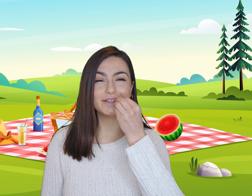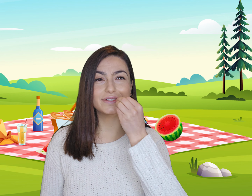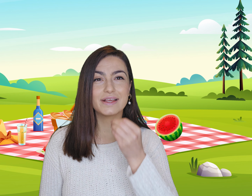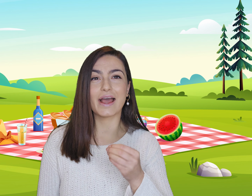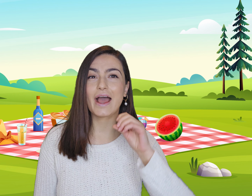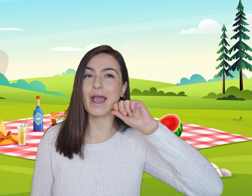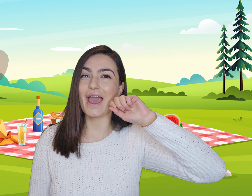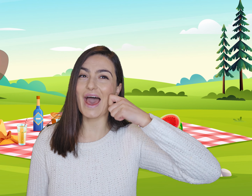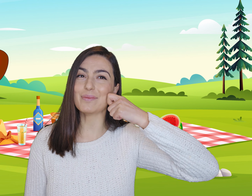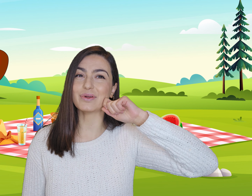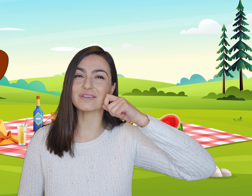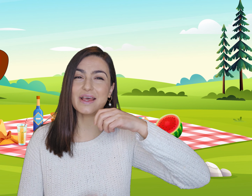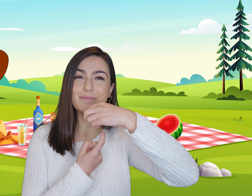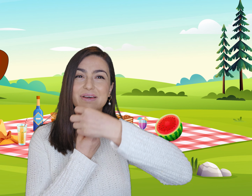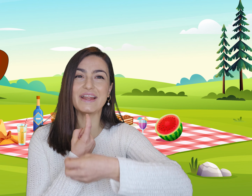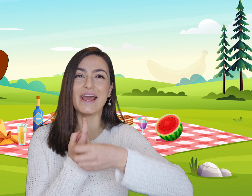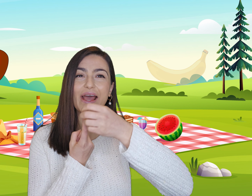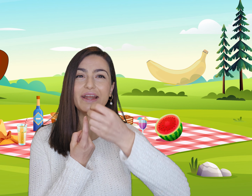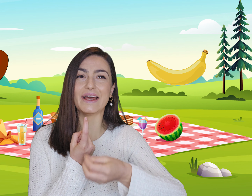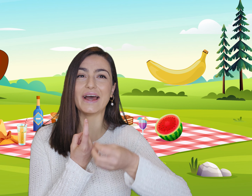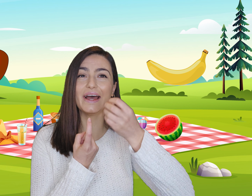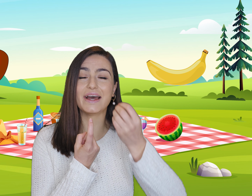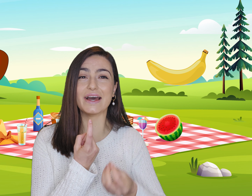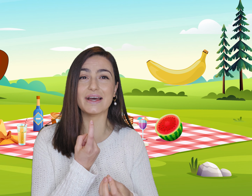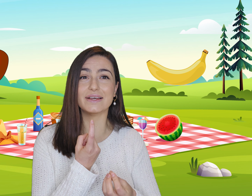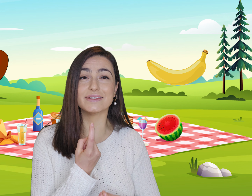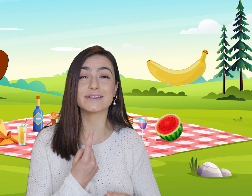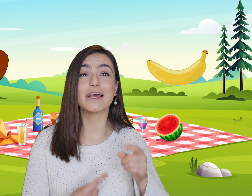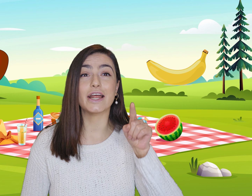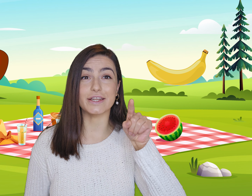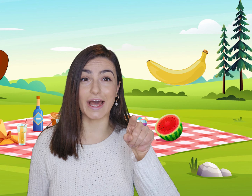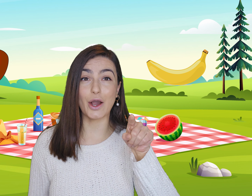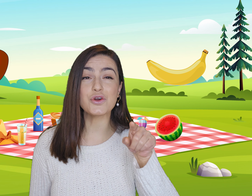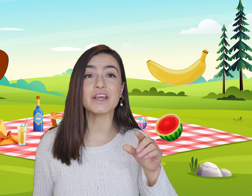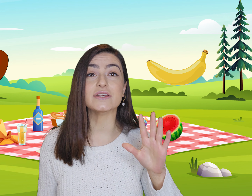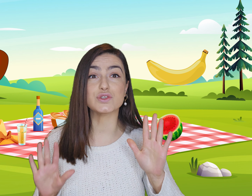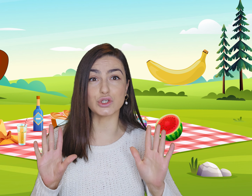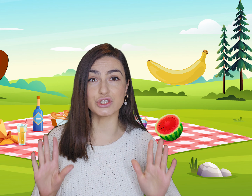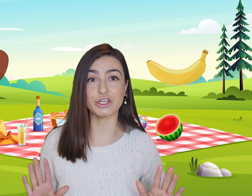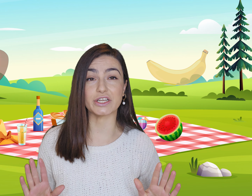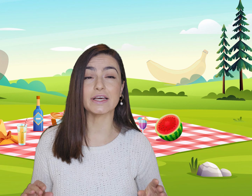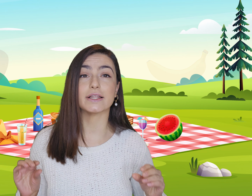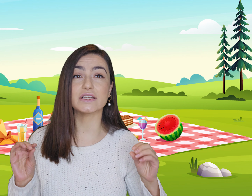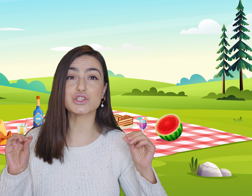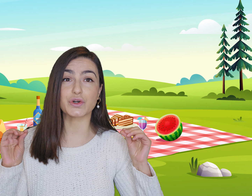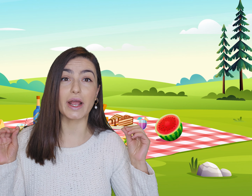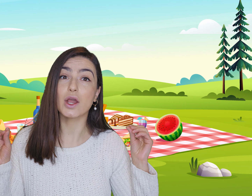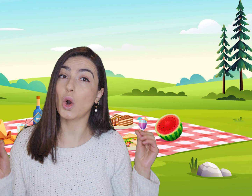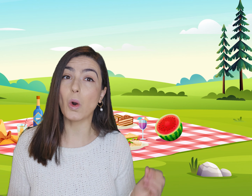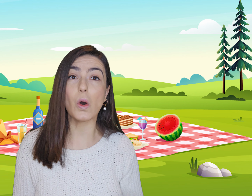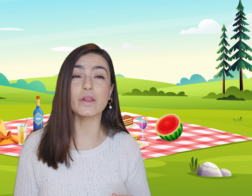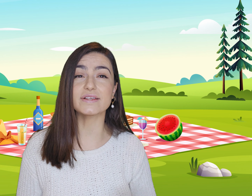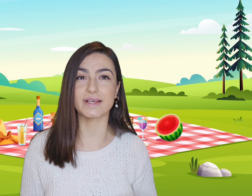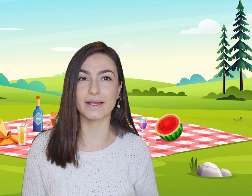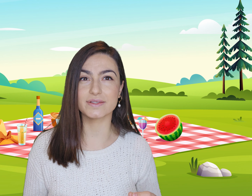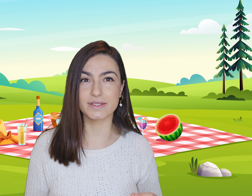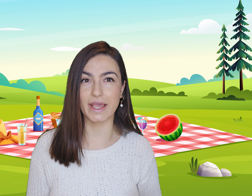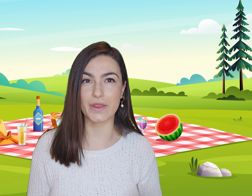apples and bananas now it's your turn let's try all the signs together